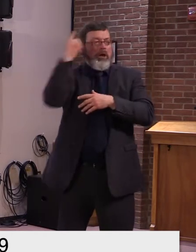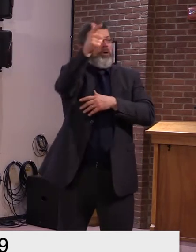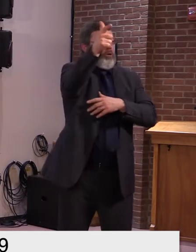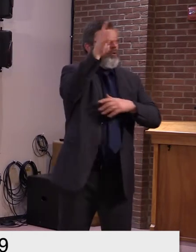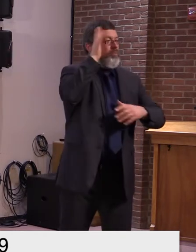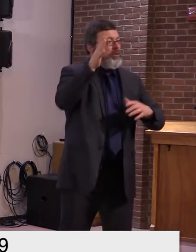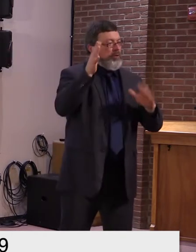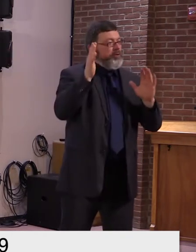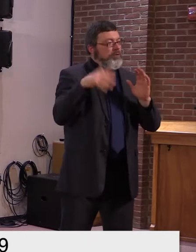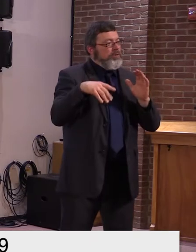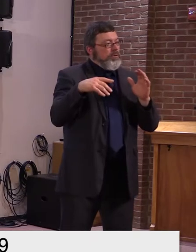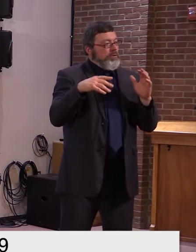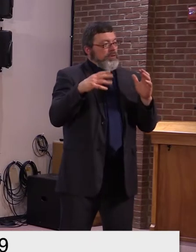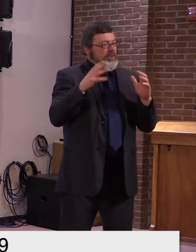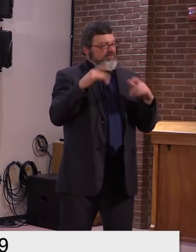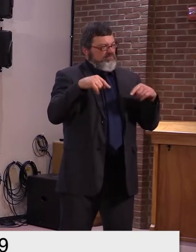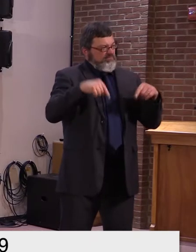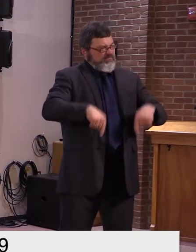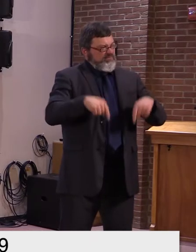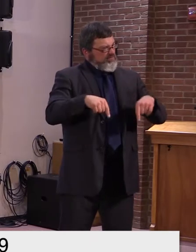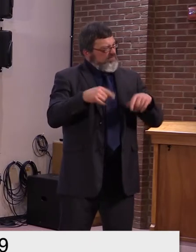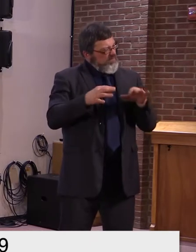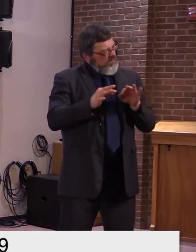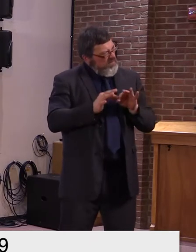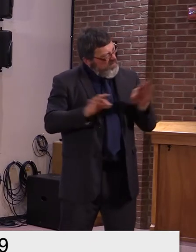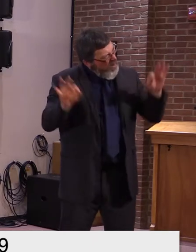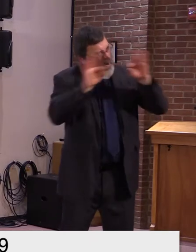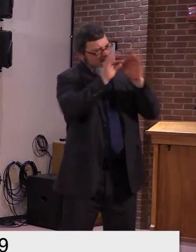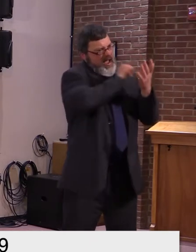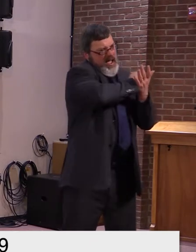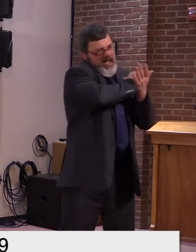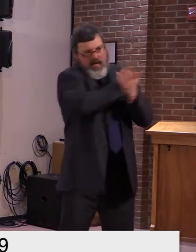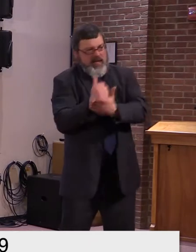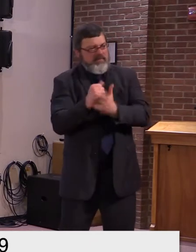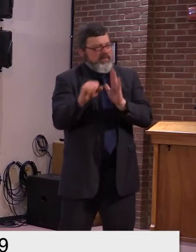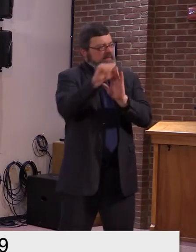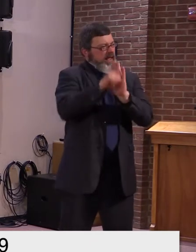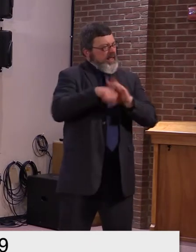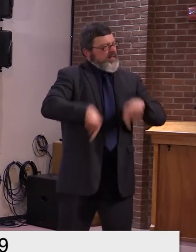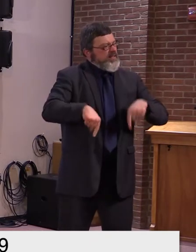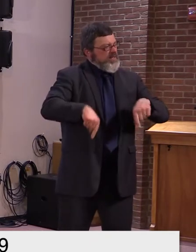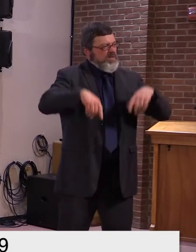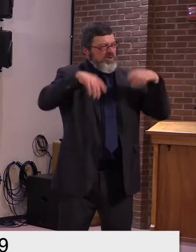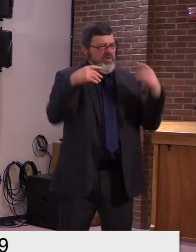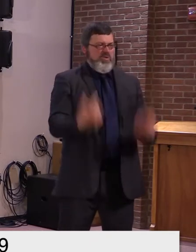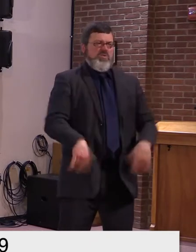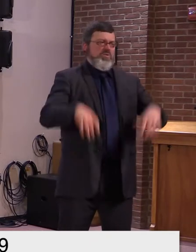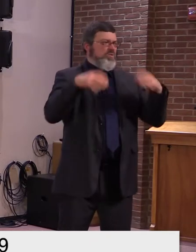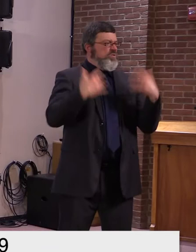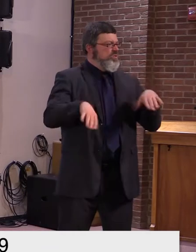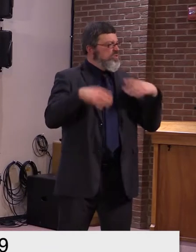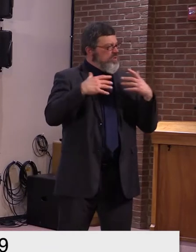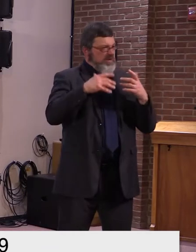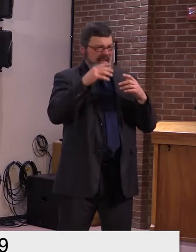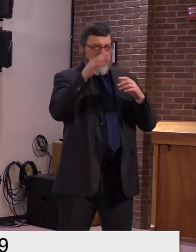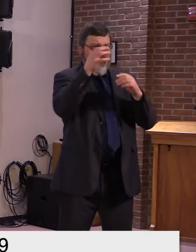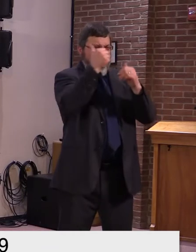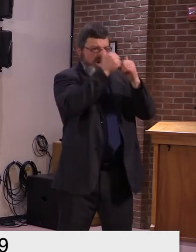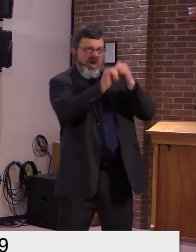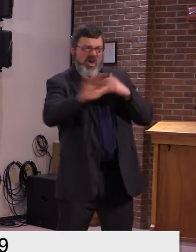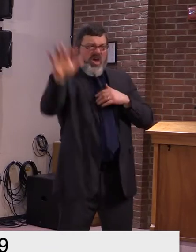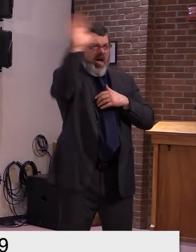that the flexibility that Vermont had and the decisions that were made by the governor and our